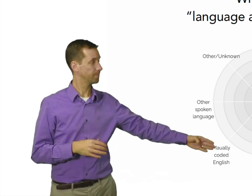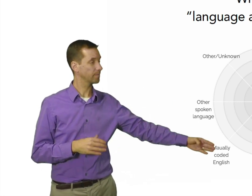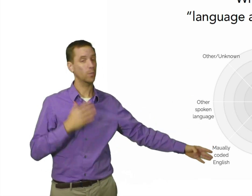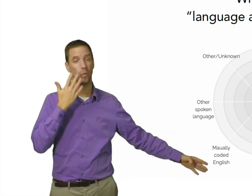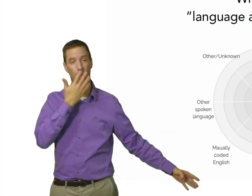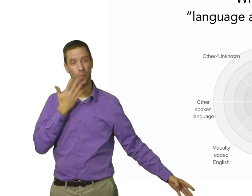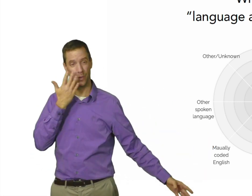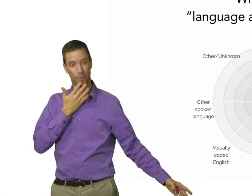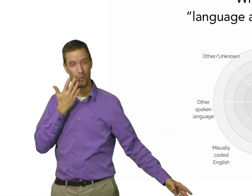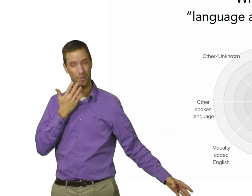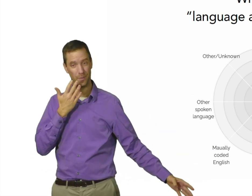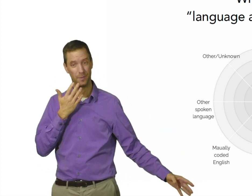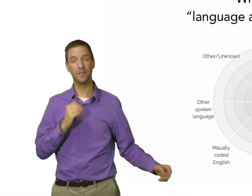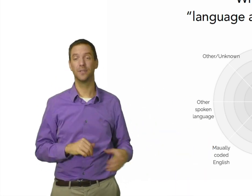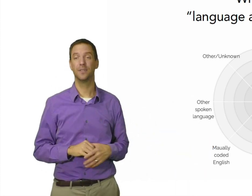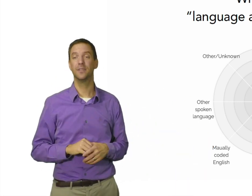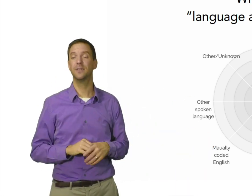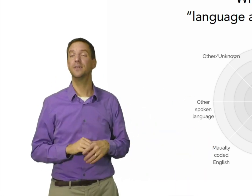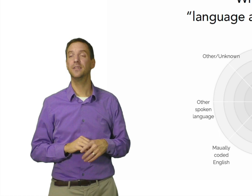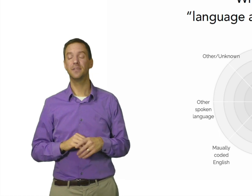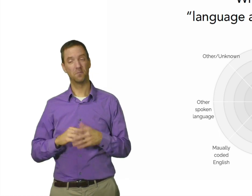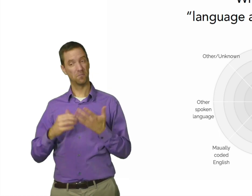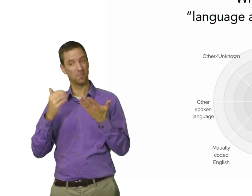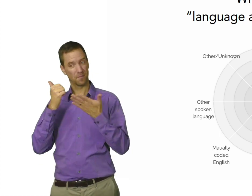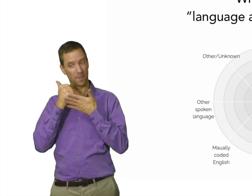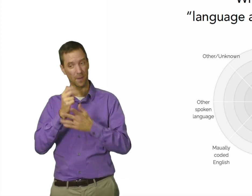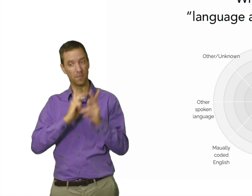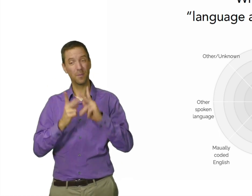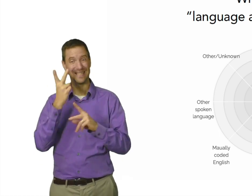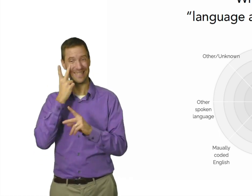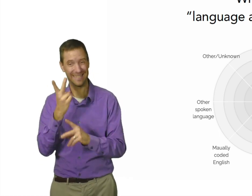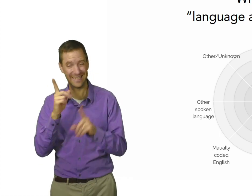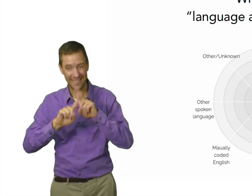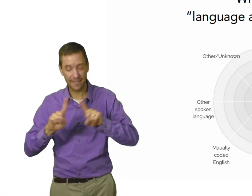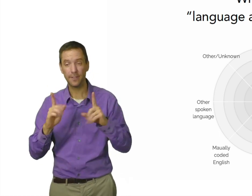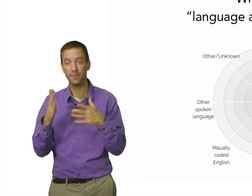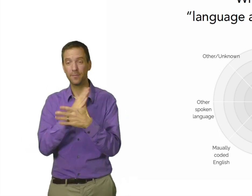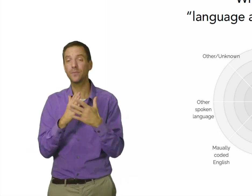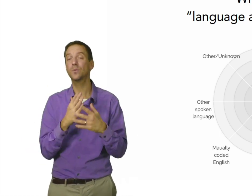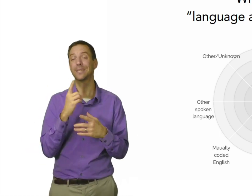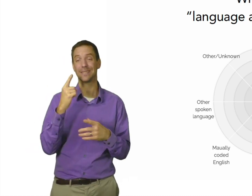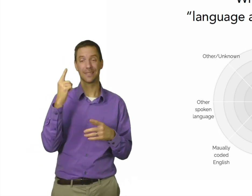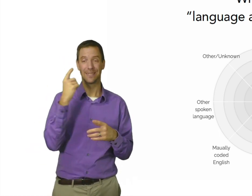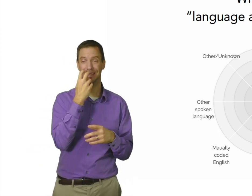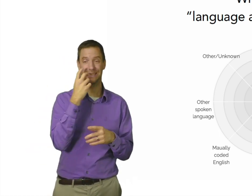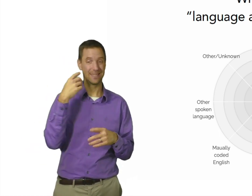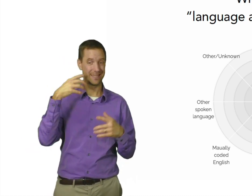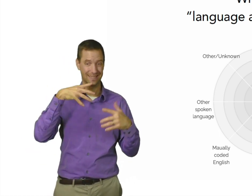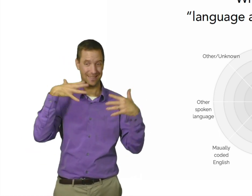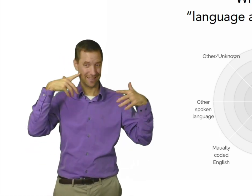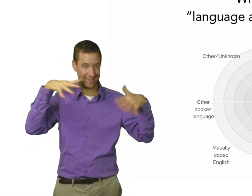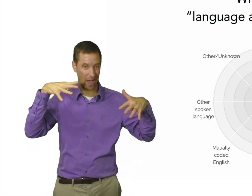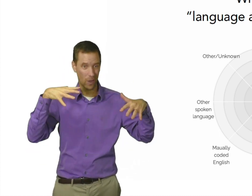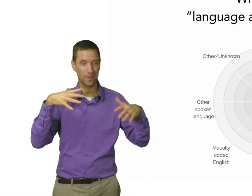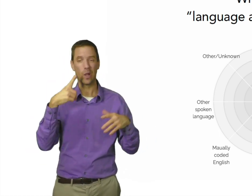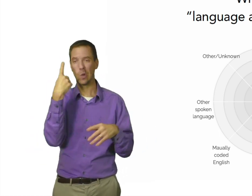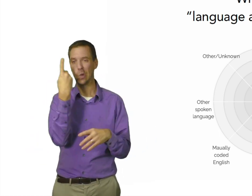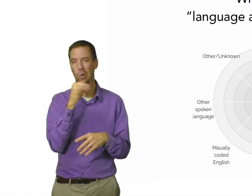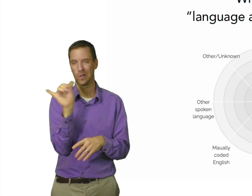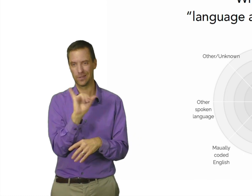primarily content words. Down here we have cued speech, which helps people to see the difference between speech sounds that